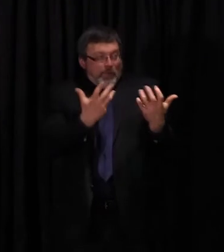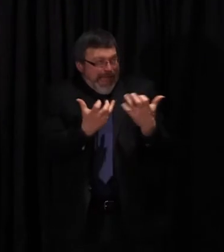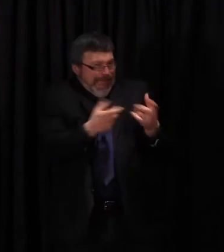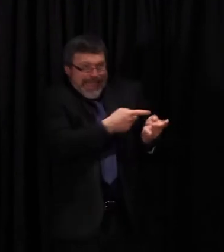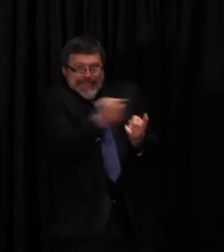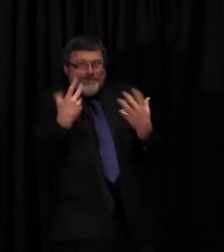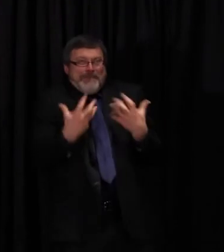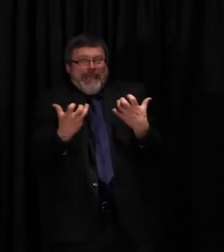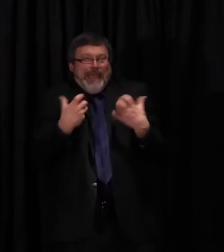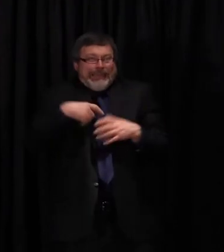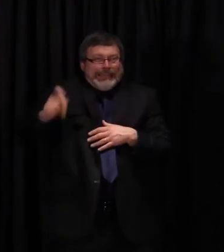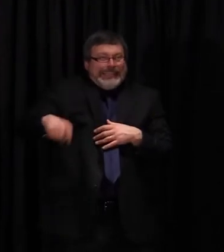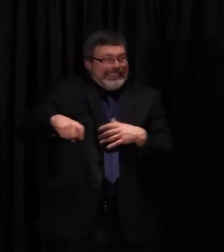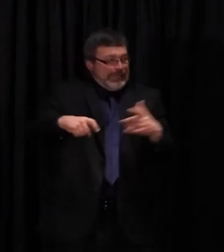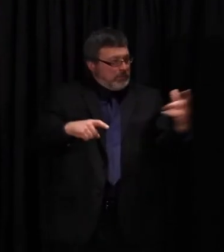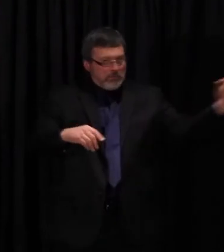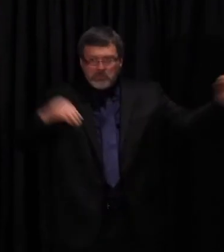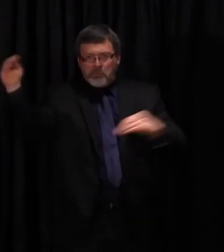in.